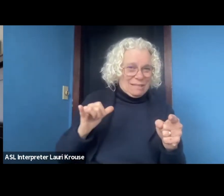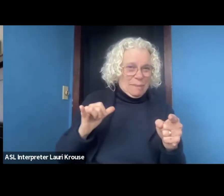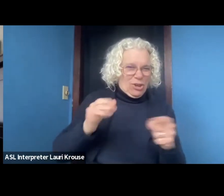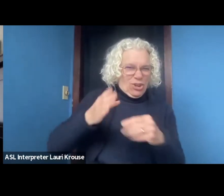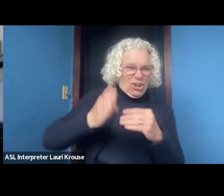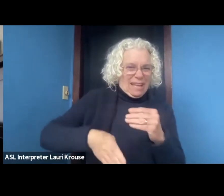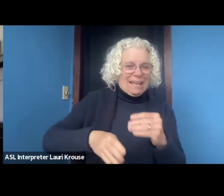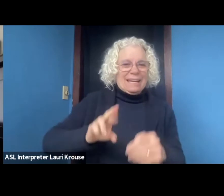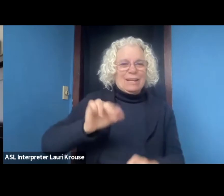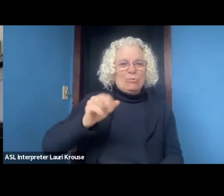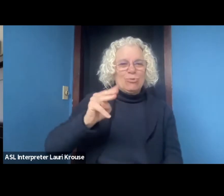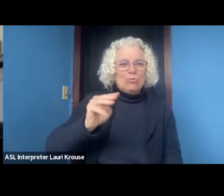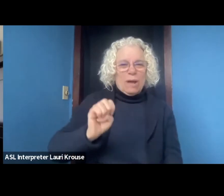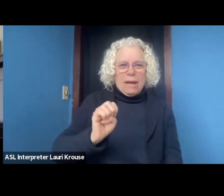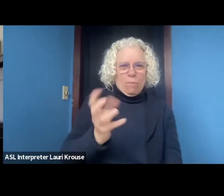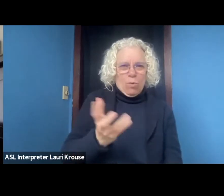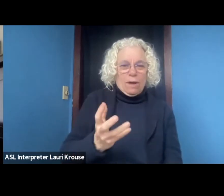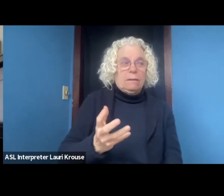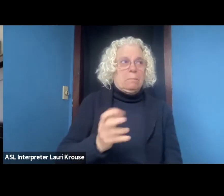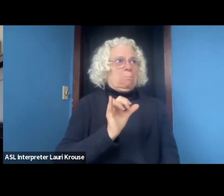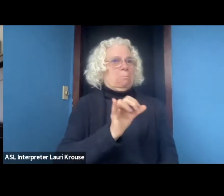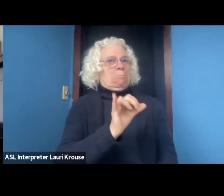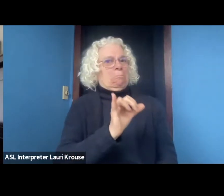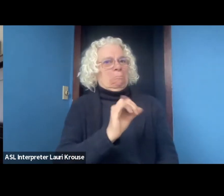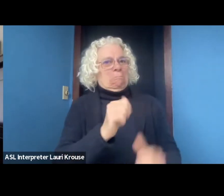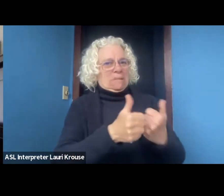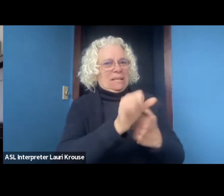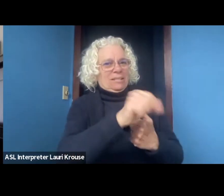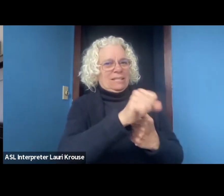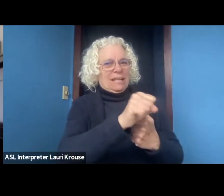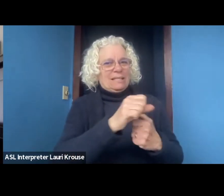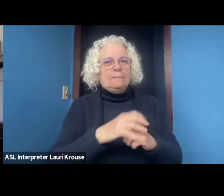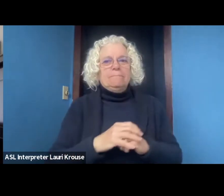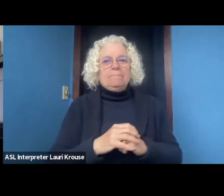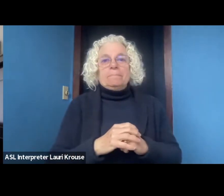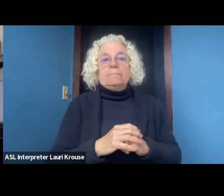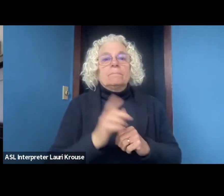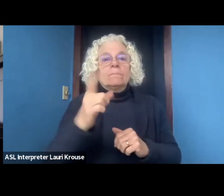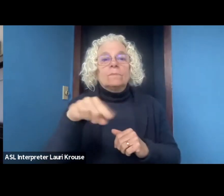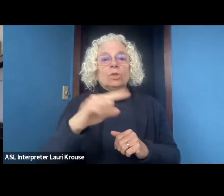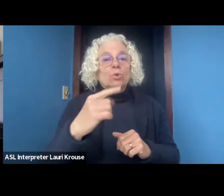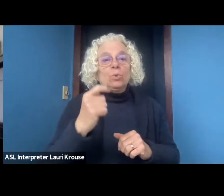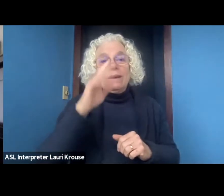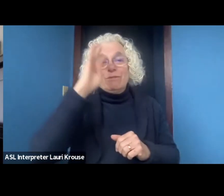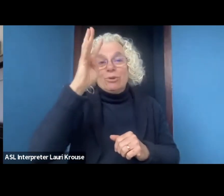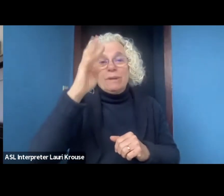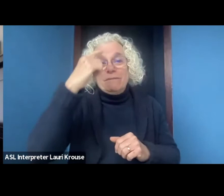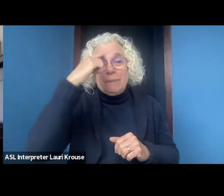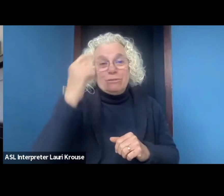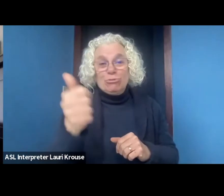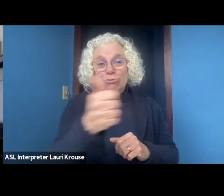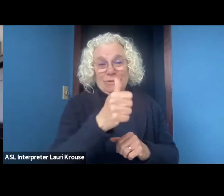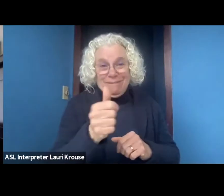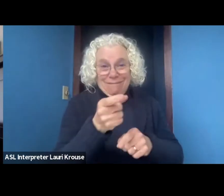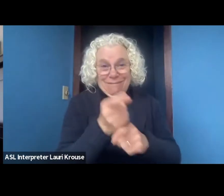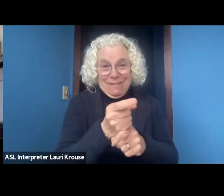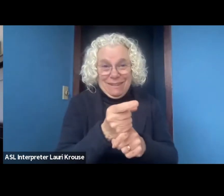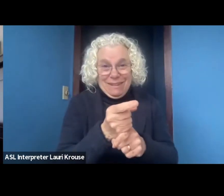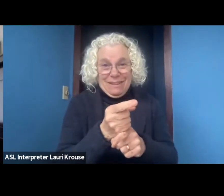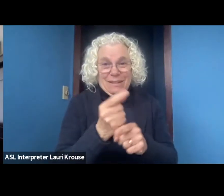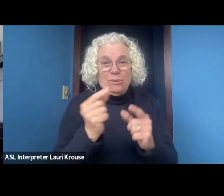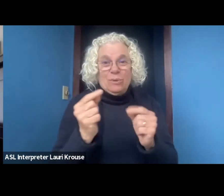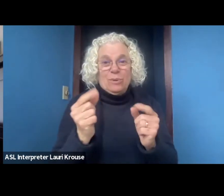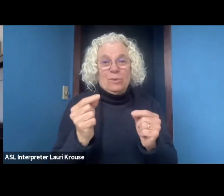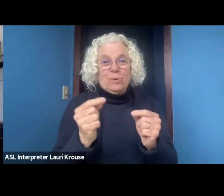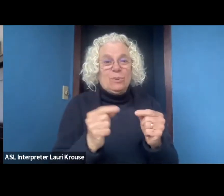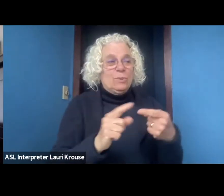take a stand. Maybe something with and so you all have creative minds here. How can we